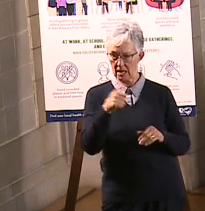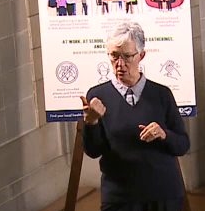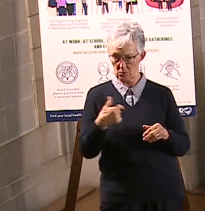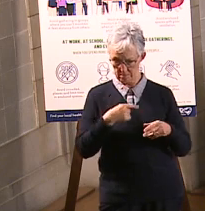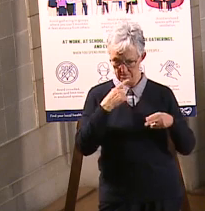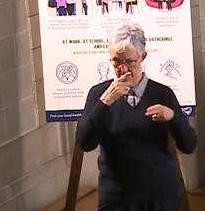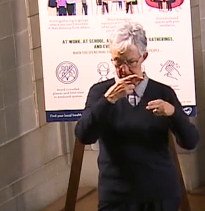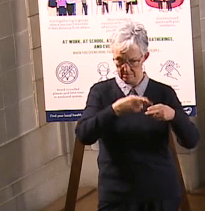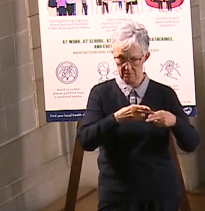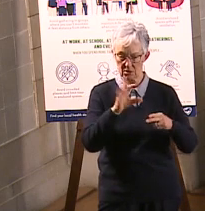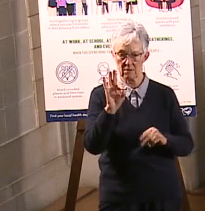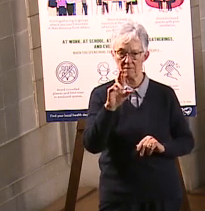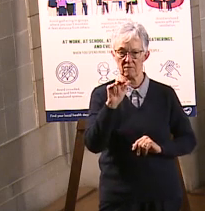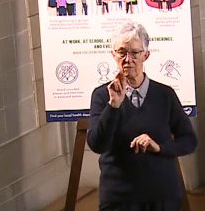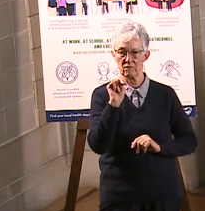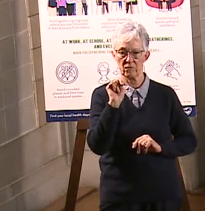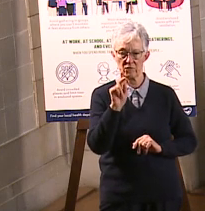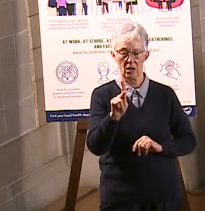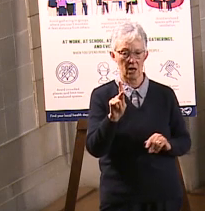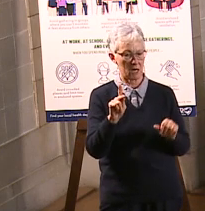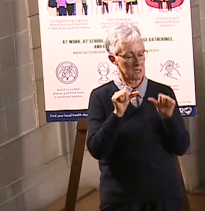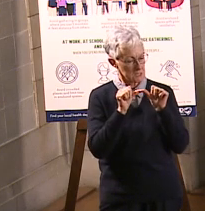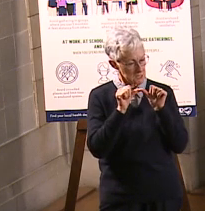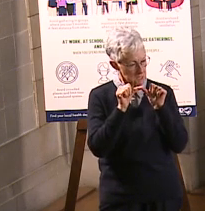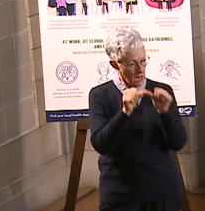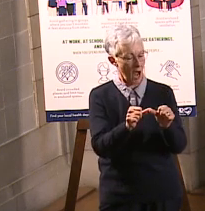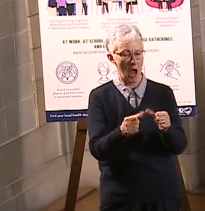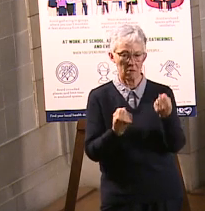a consistent advocate for veterans.